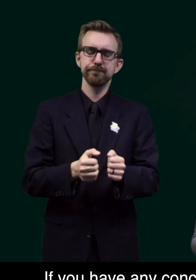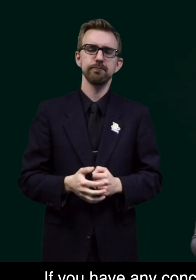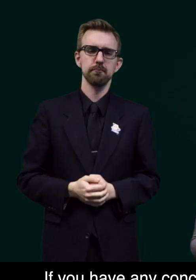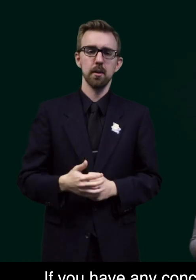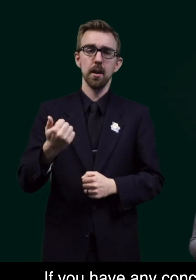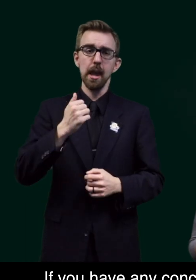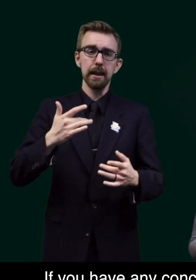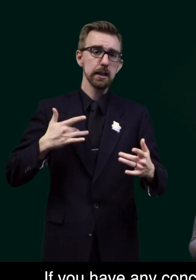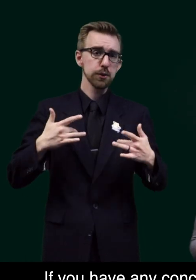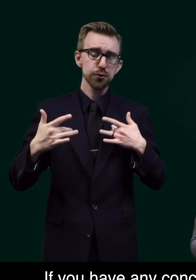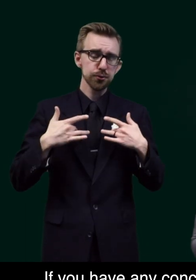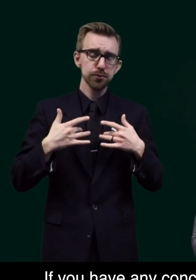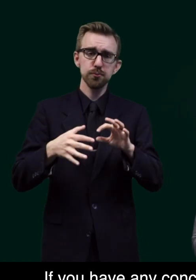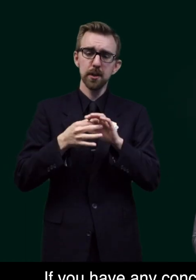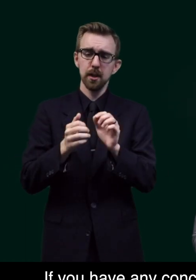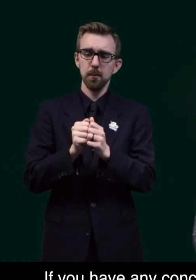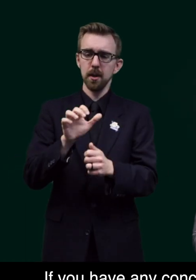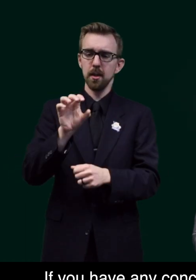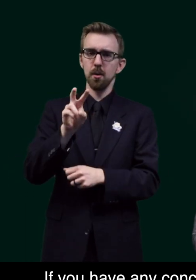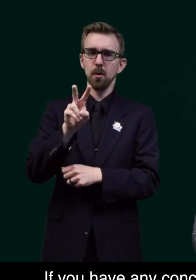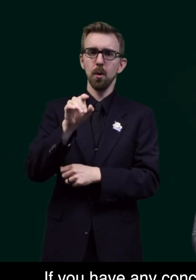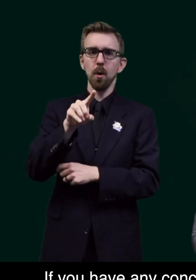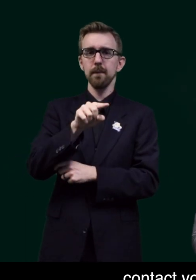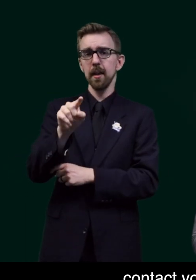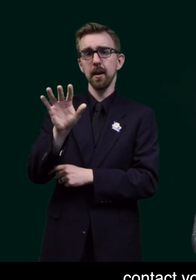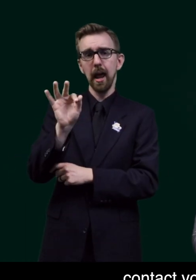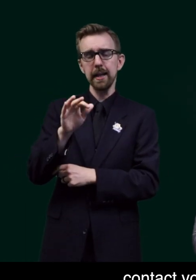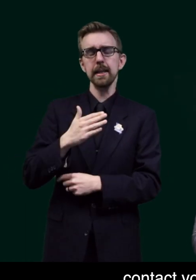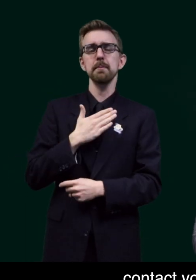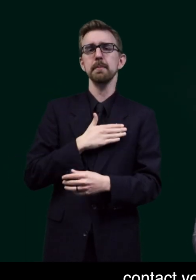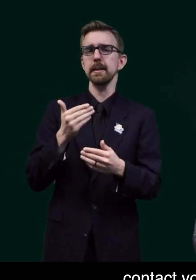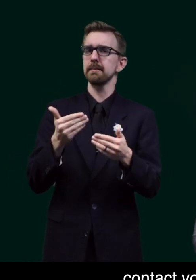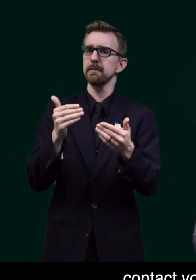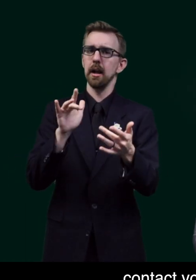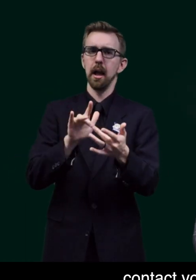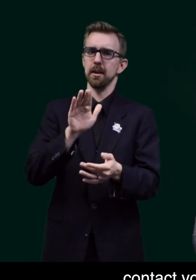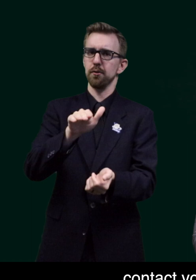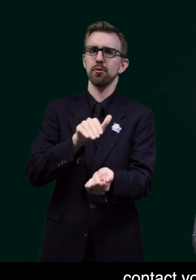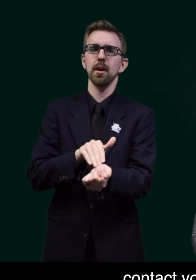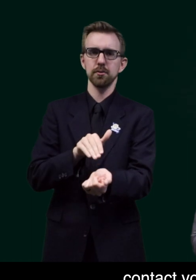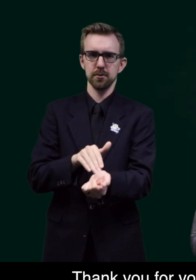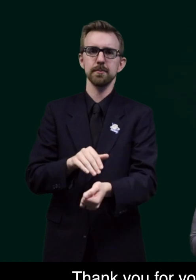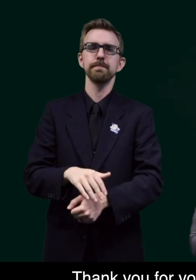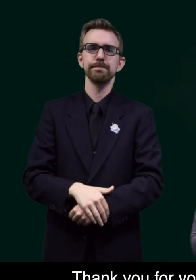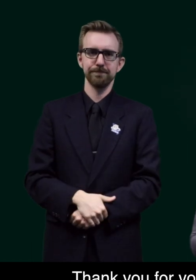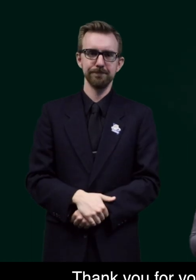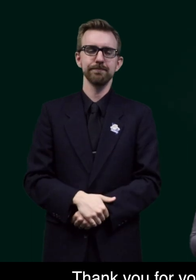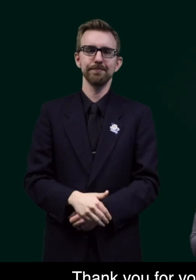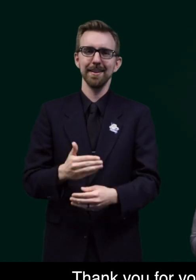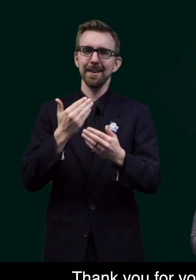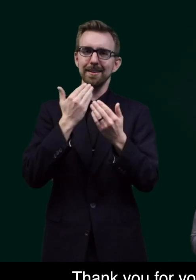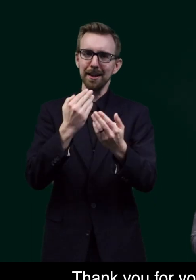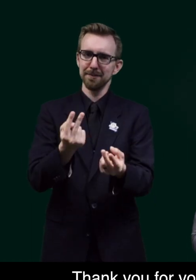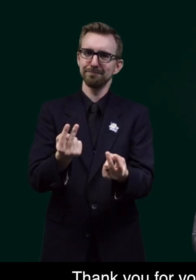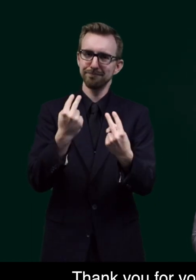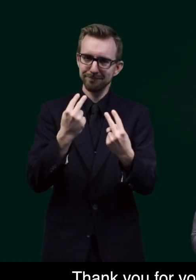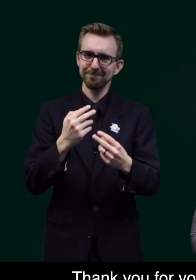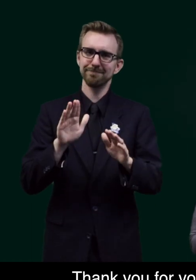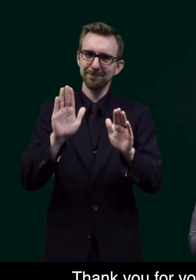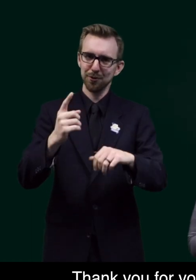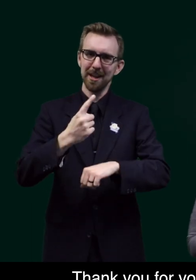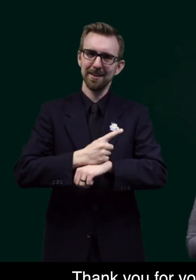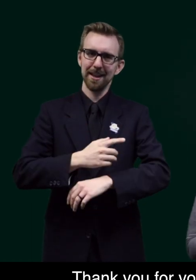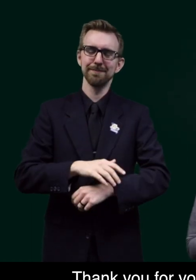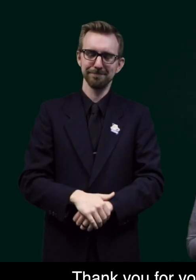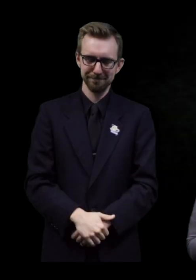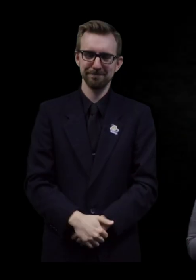any concerns regarding COVID-19, please contact your health care provider. Thank you for your time and have a great